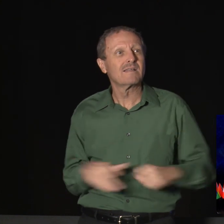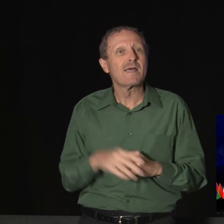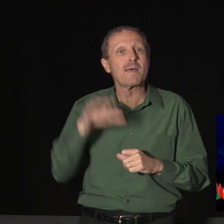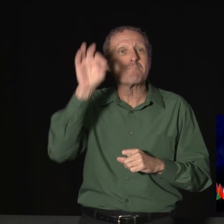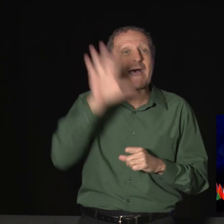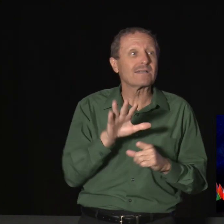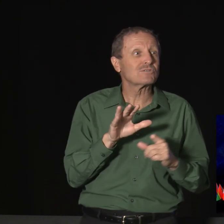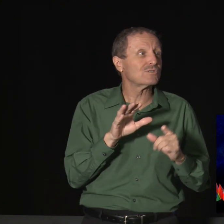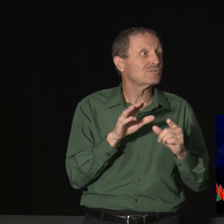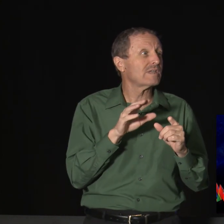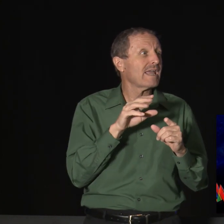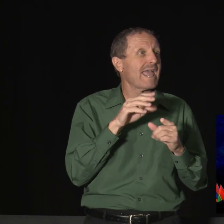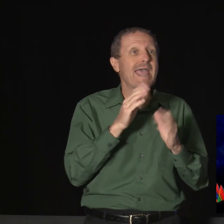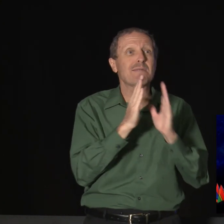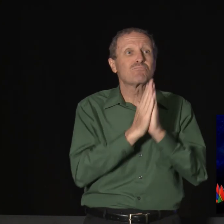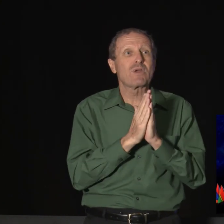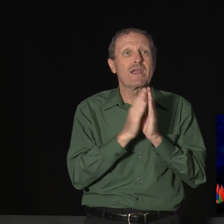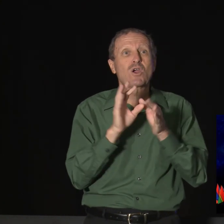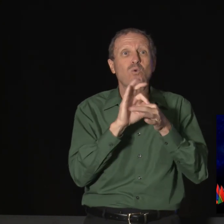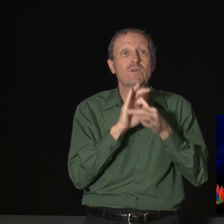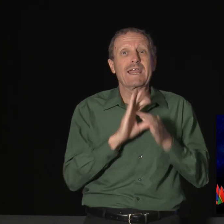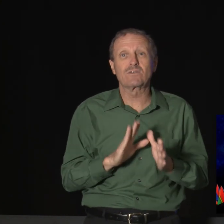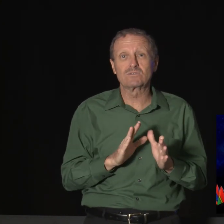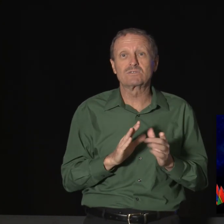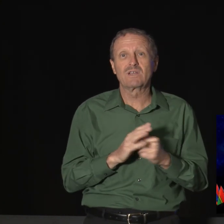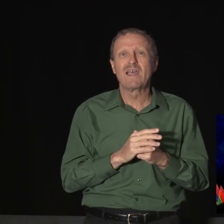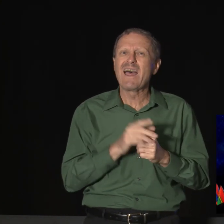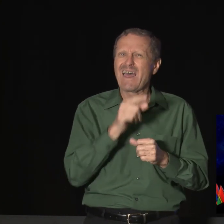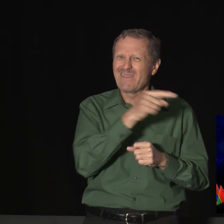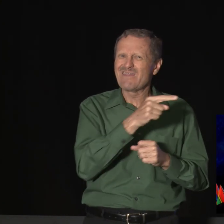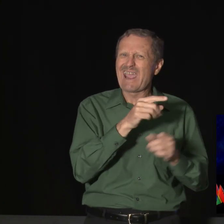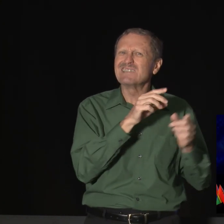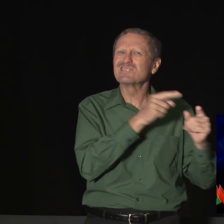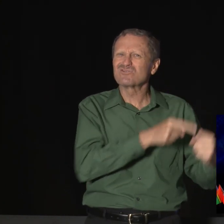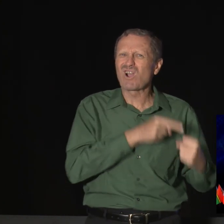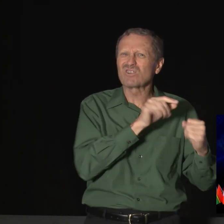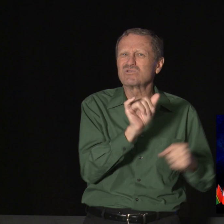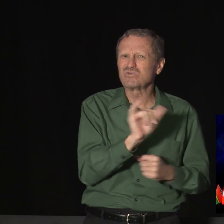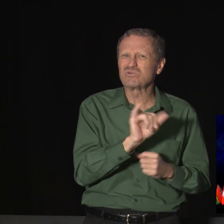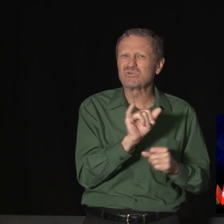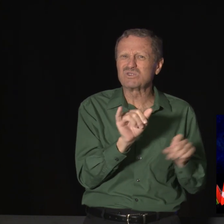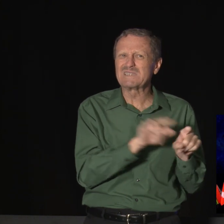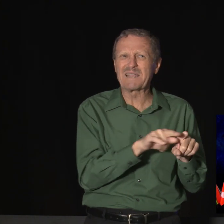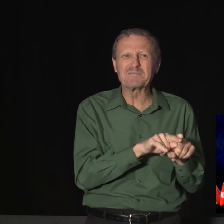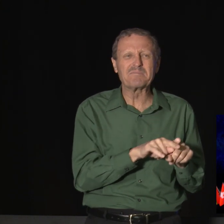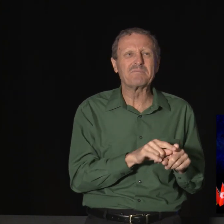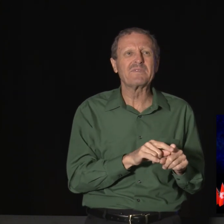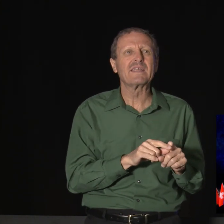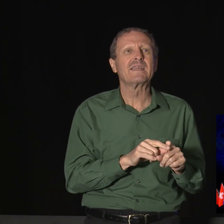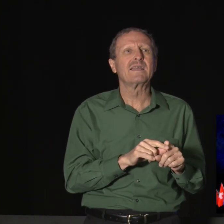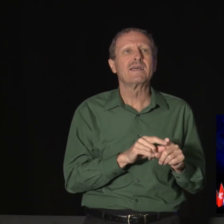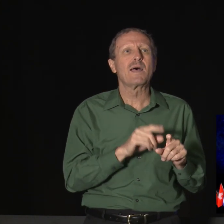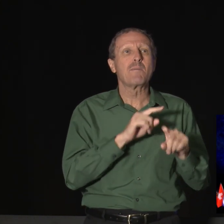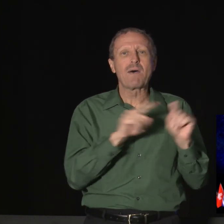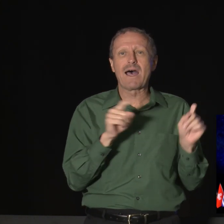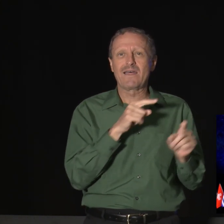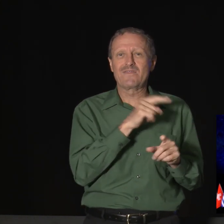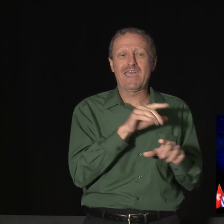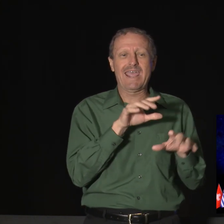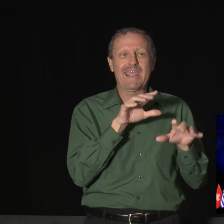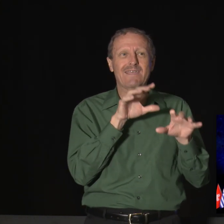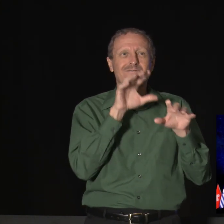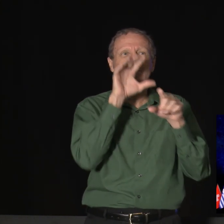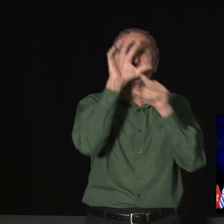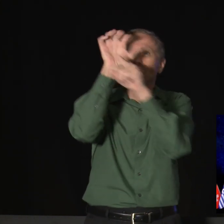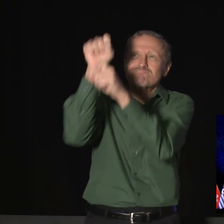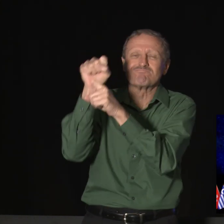Pastors and prayer coordinators that struggle and journey just like you, but that have taken hold of the hope that